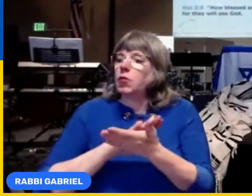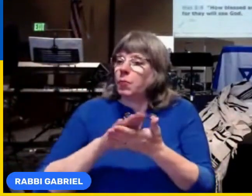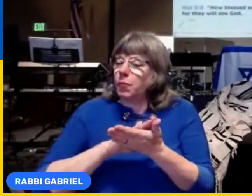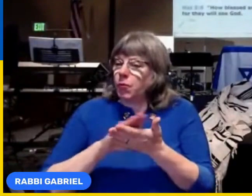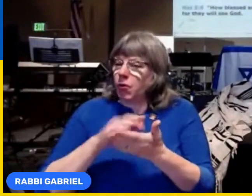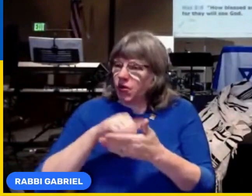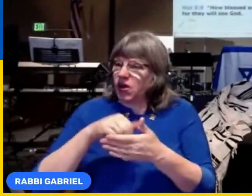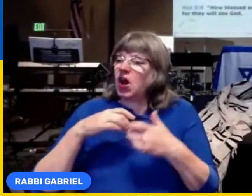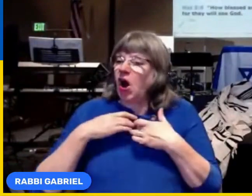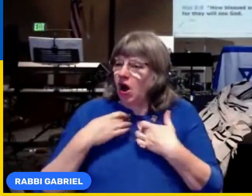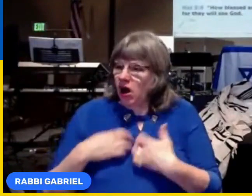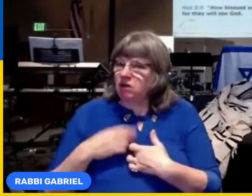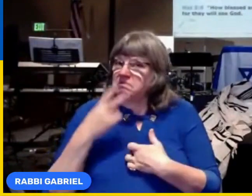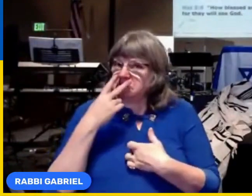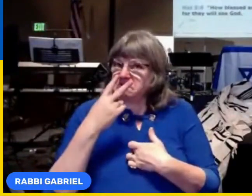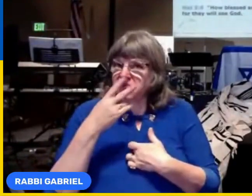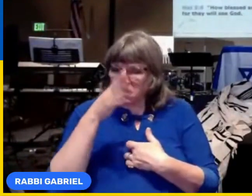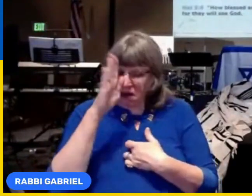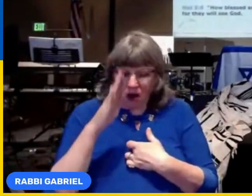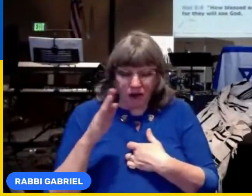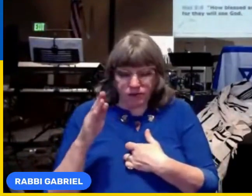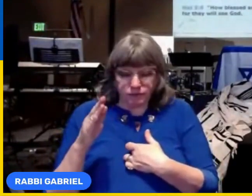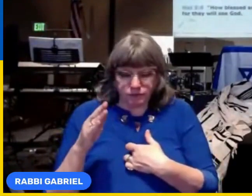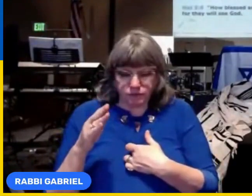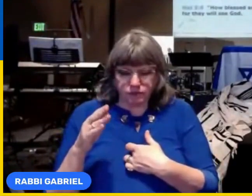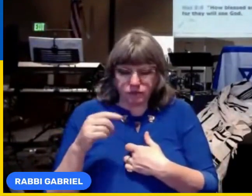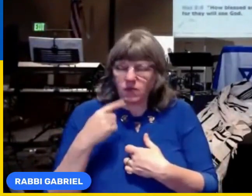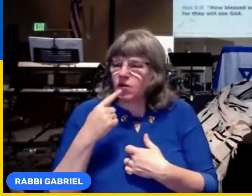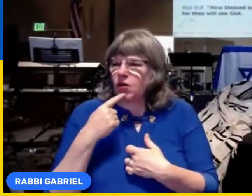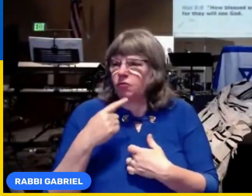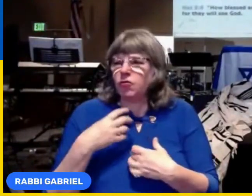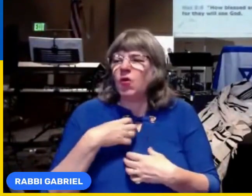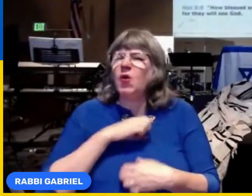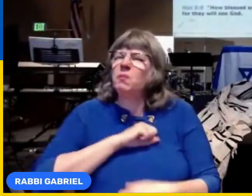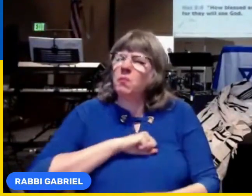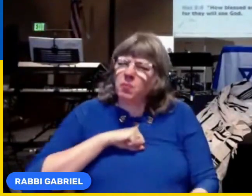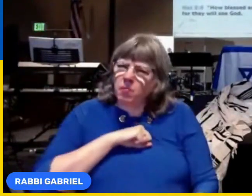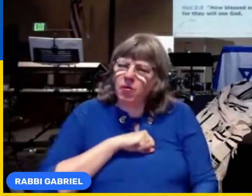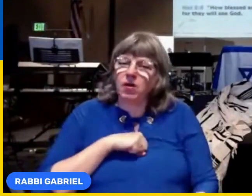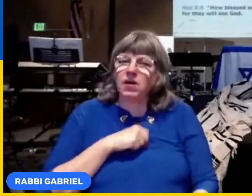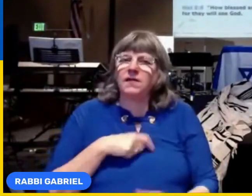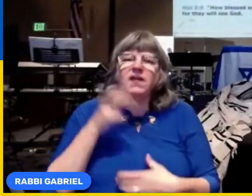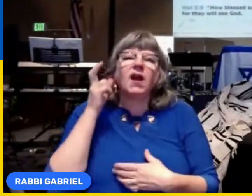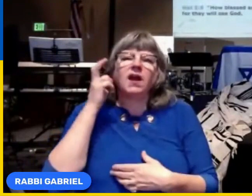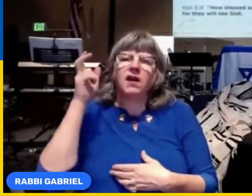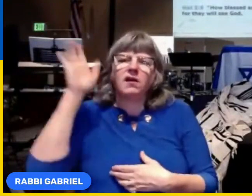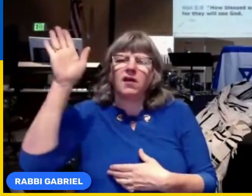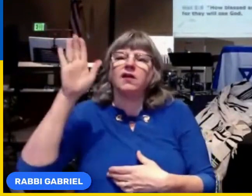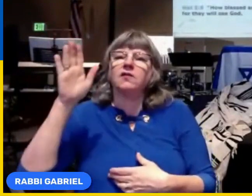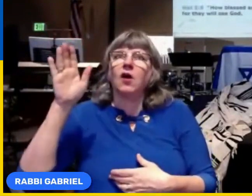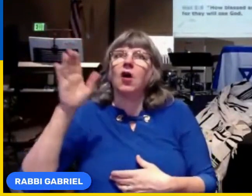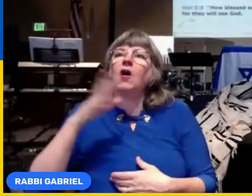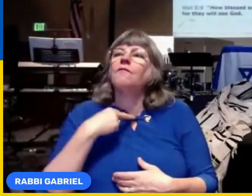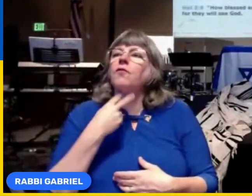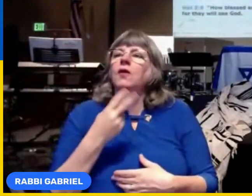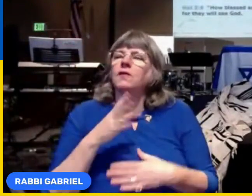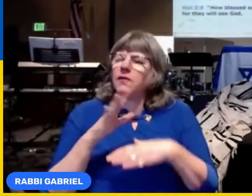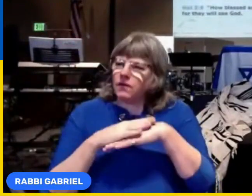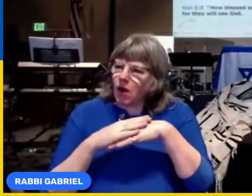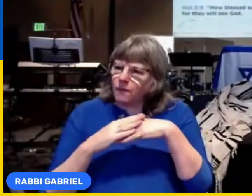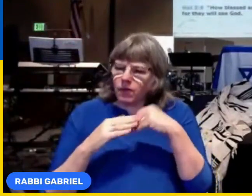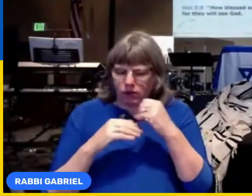is the meek who inherit the earth. It is those who mourn who hear it, who hear His tender voice of comfort.